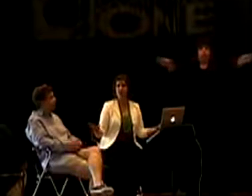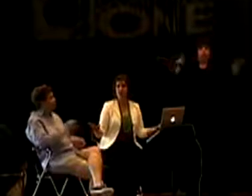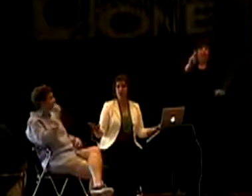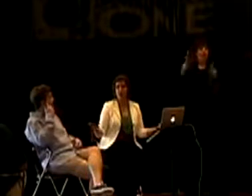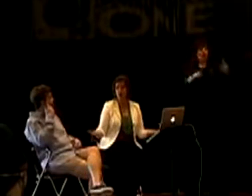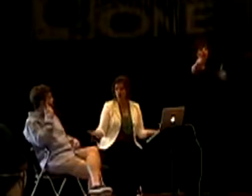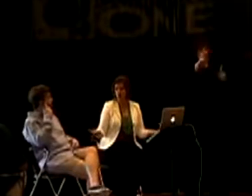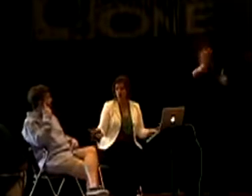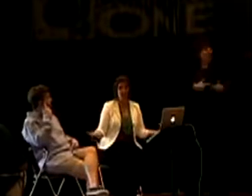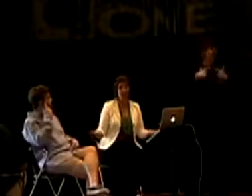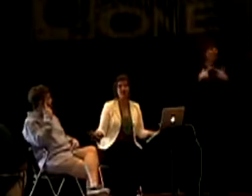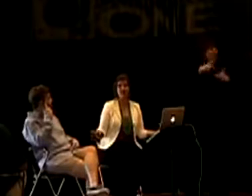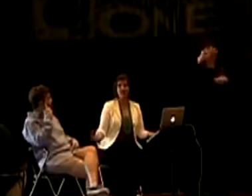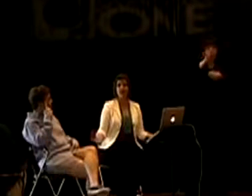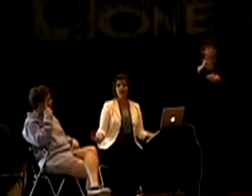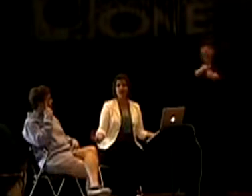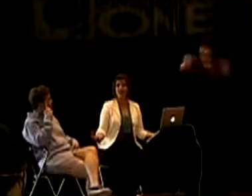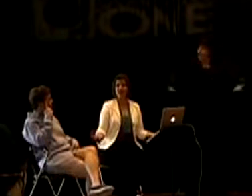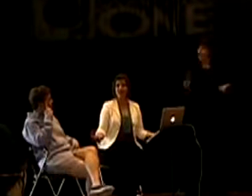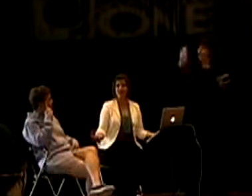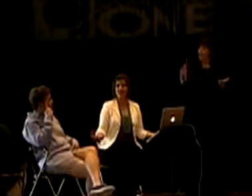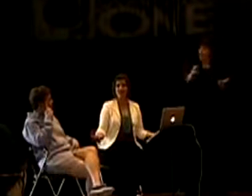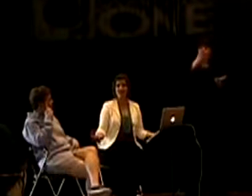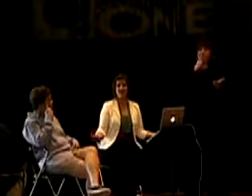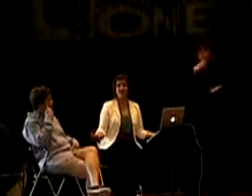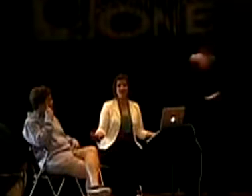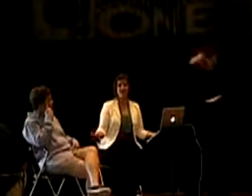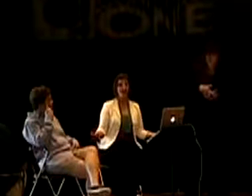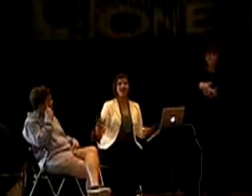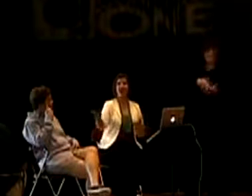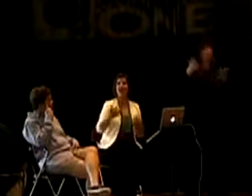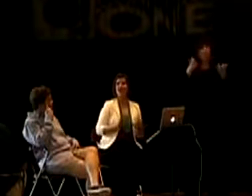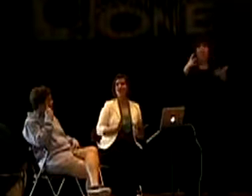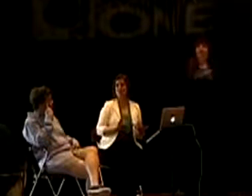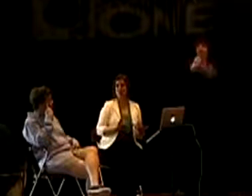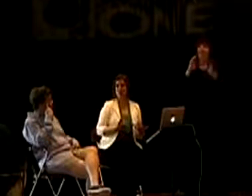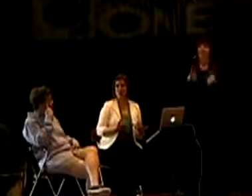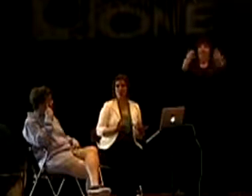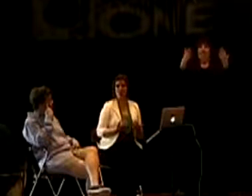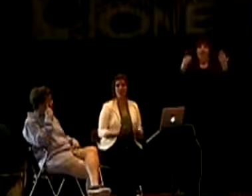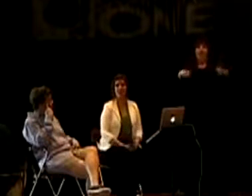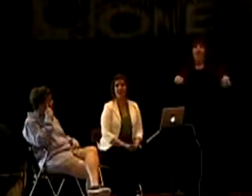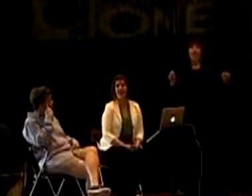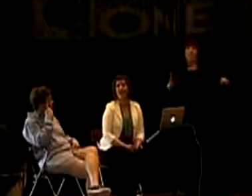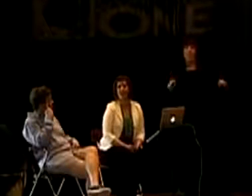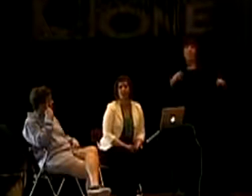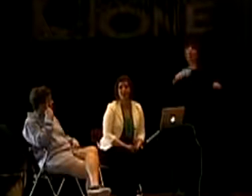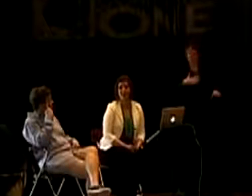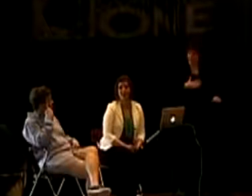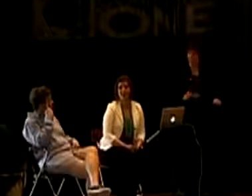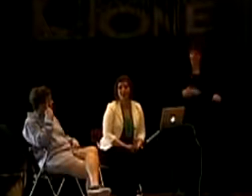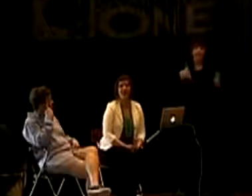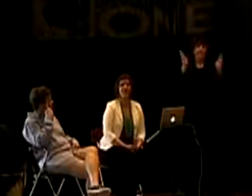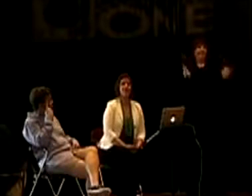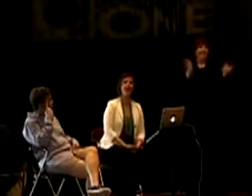live and work and make Boston their home. And potentially are willing to have a conversation with us. So we're really glad all of you